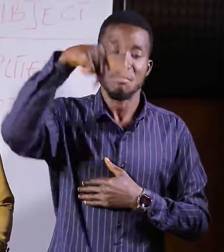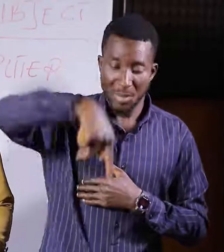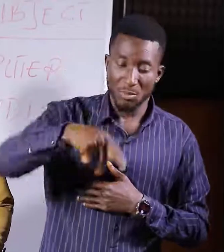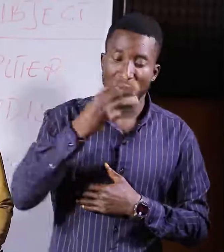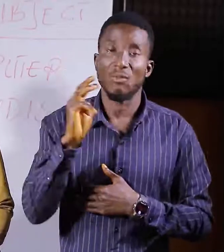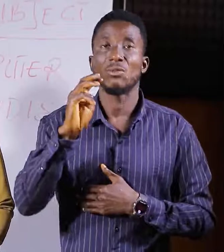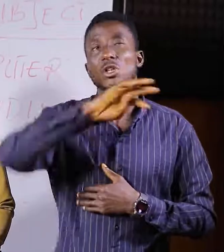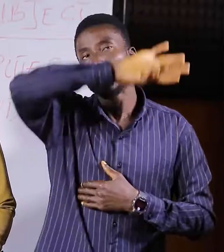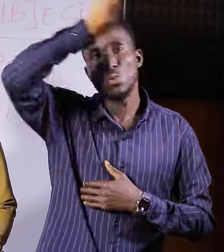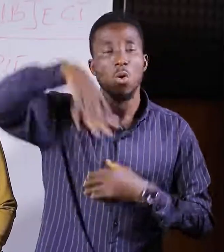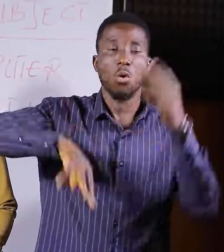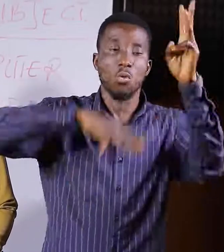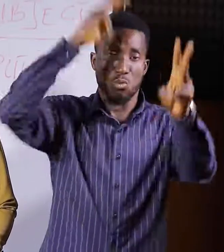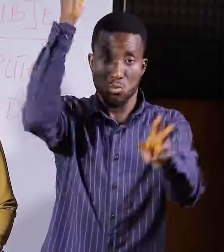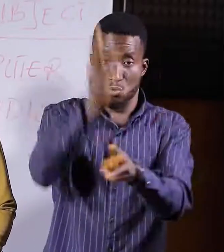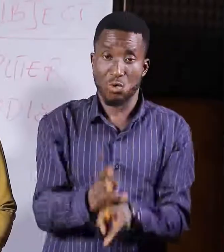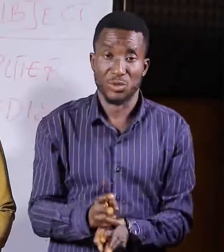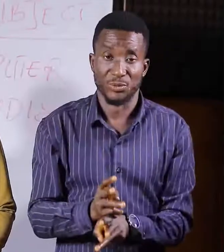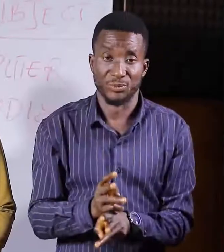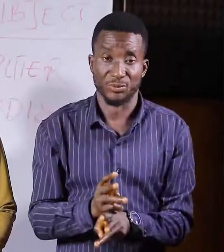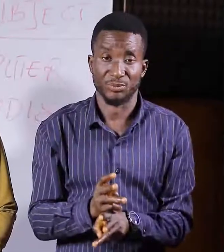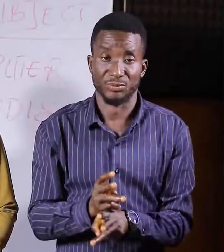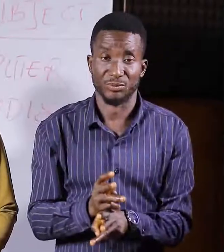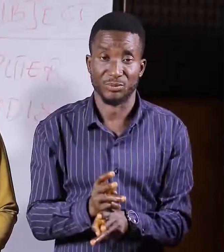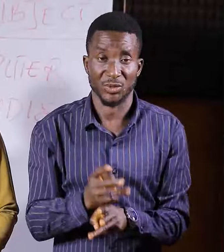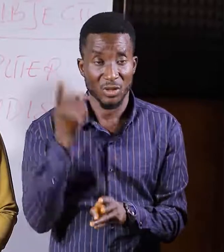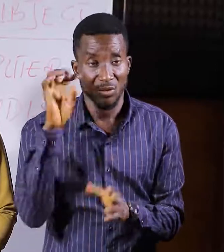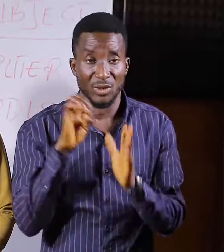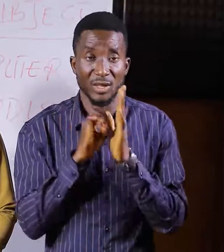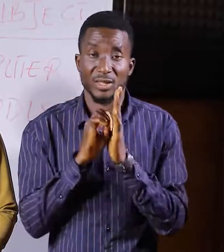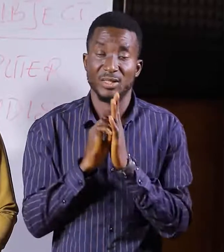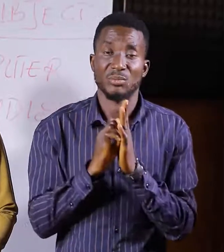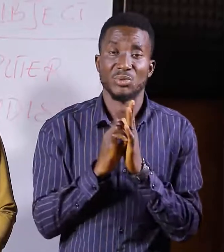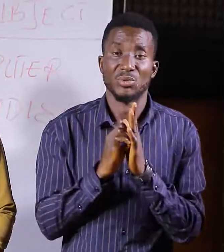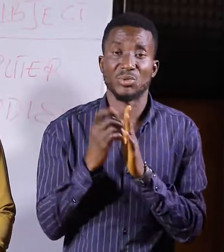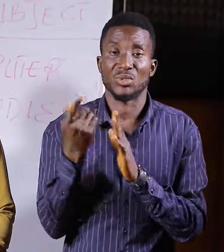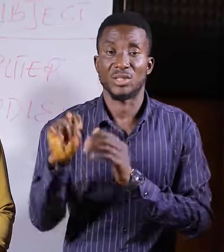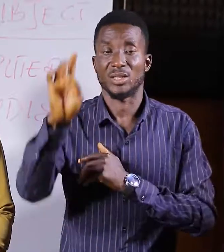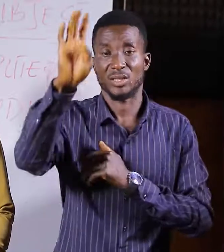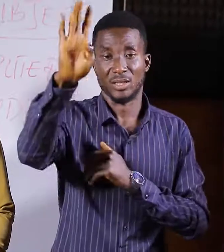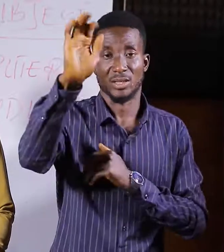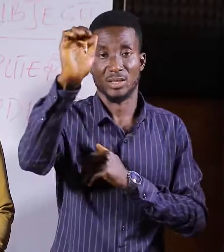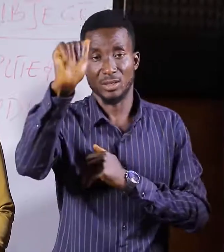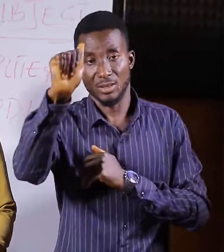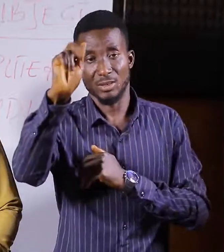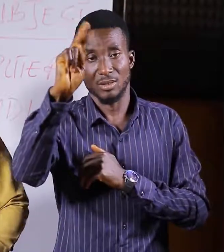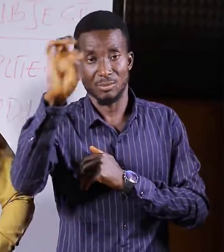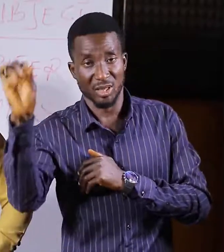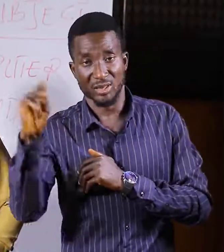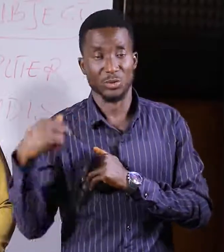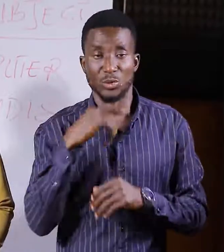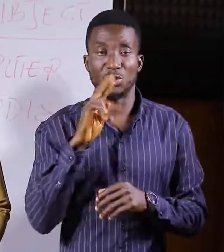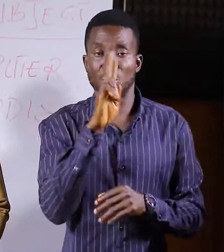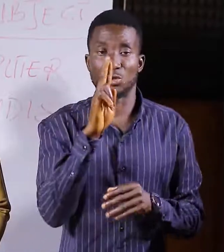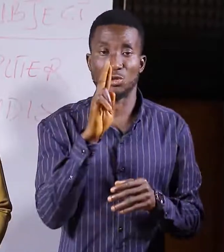sheet. Plotter does that. Some of our flex banners and so on and so forth, we use the plotter to do